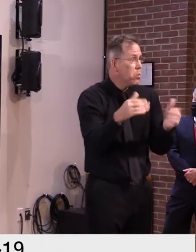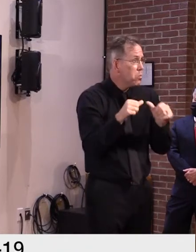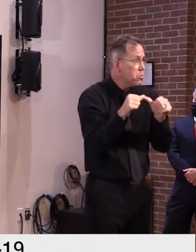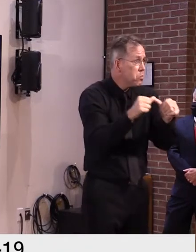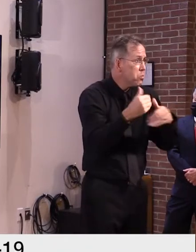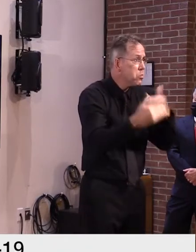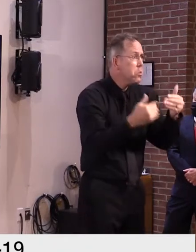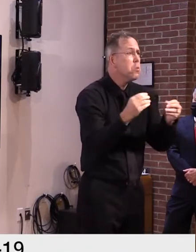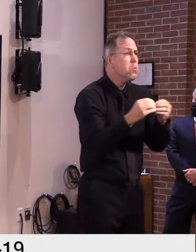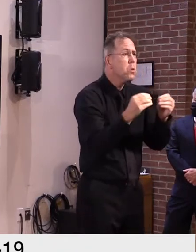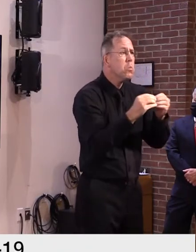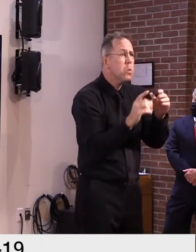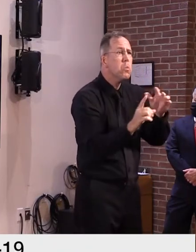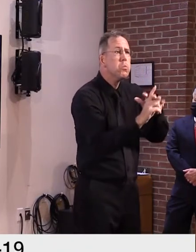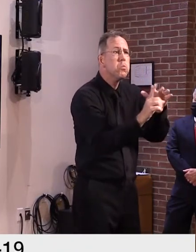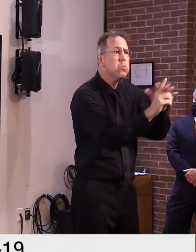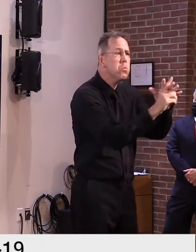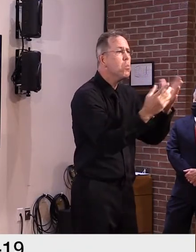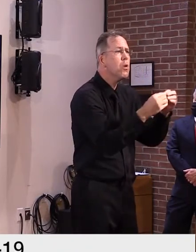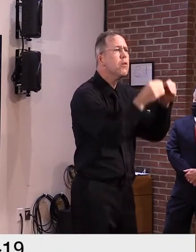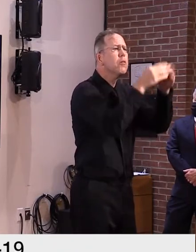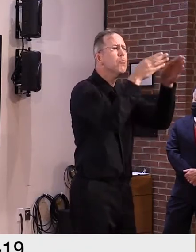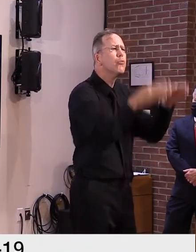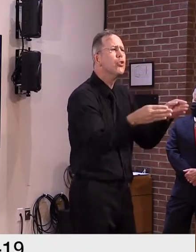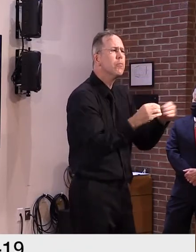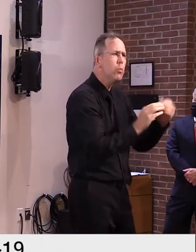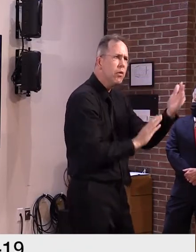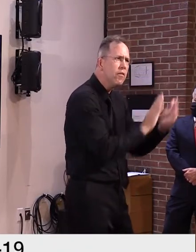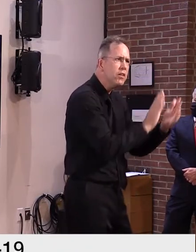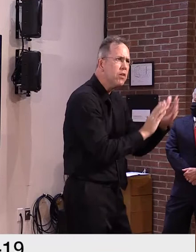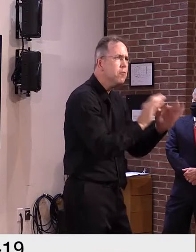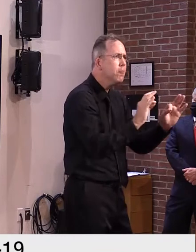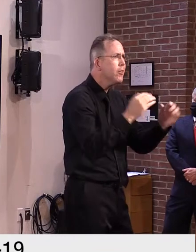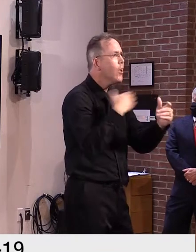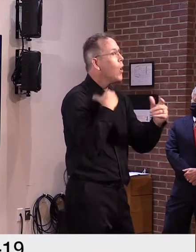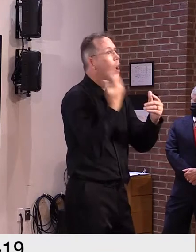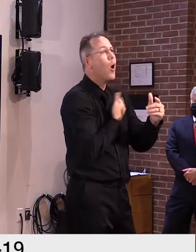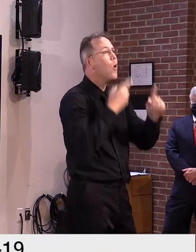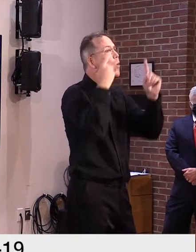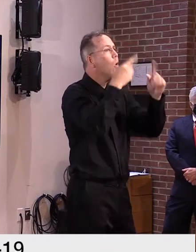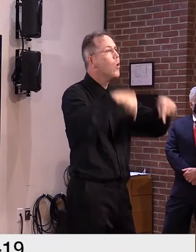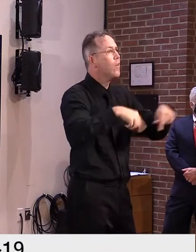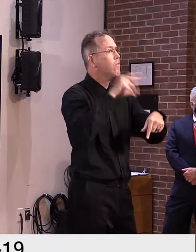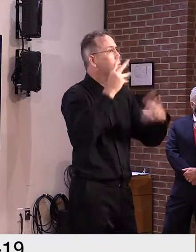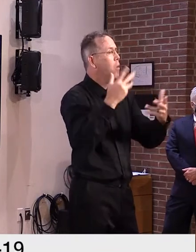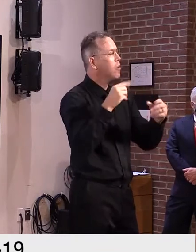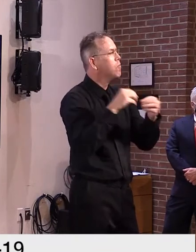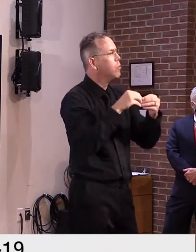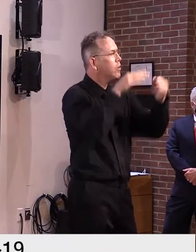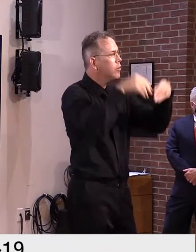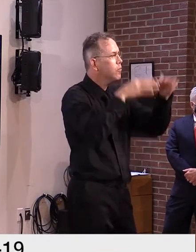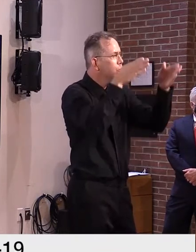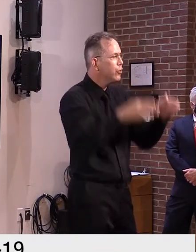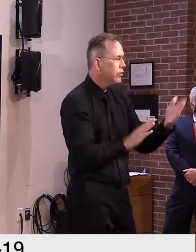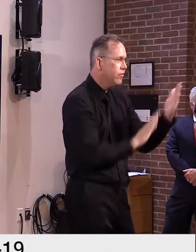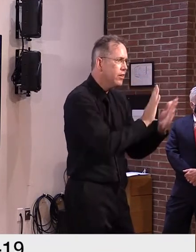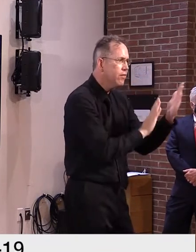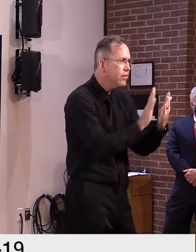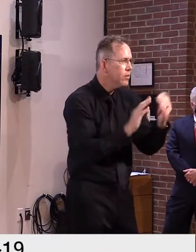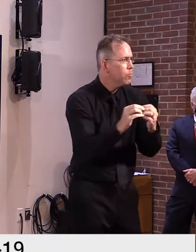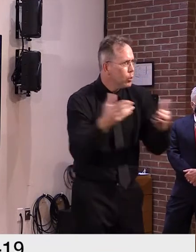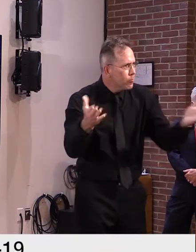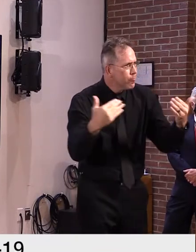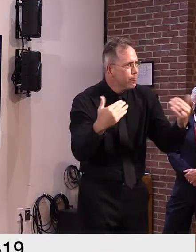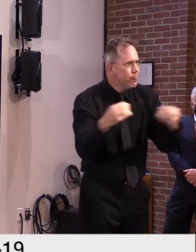offering. This is exactly what we had hoped for, proving schools can reopen safely, which increases the amount of